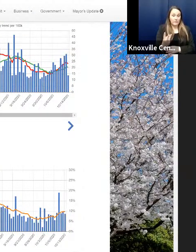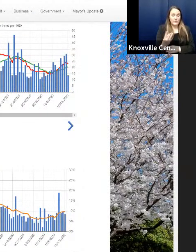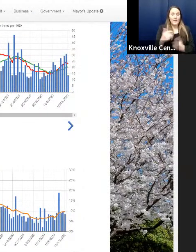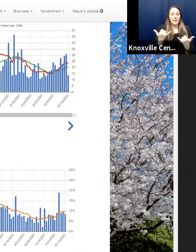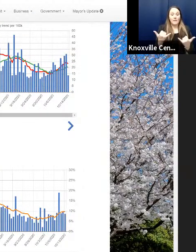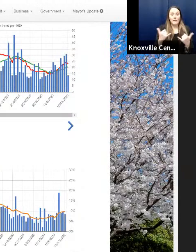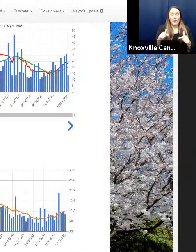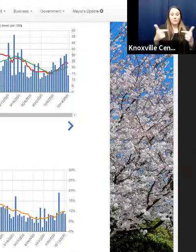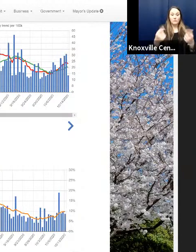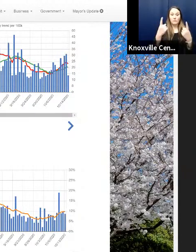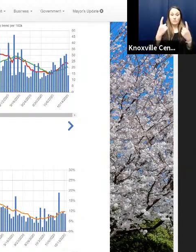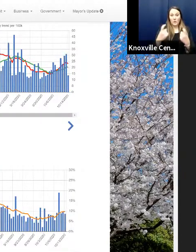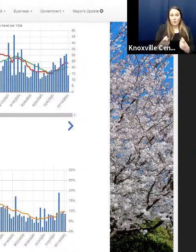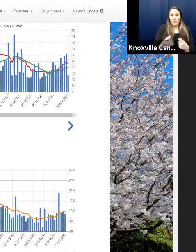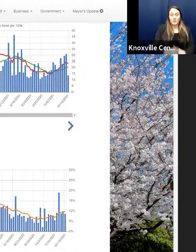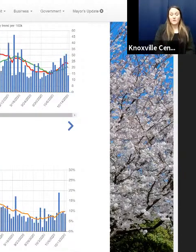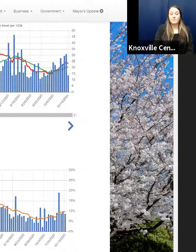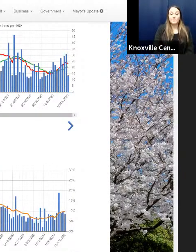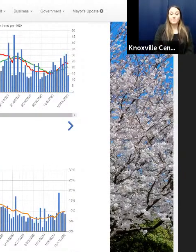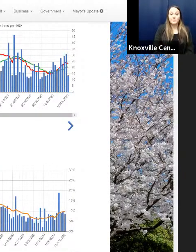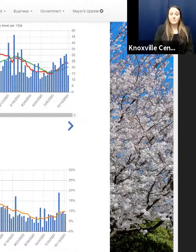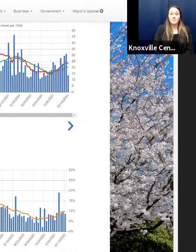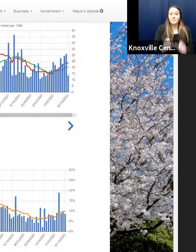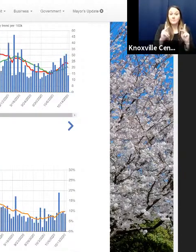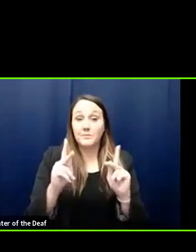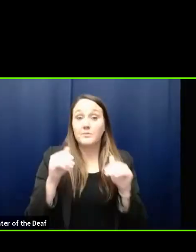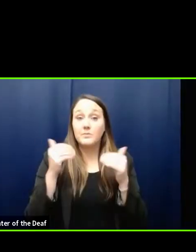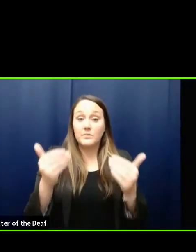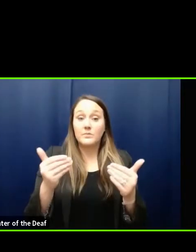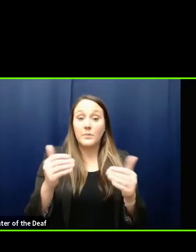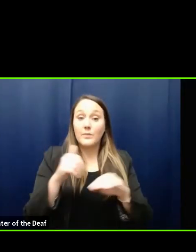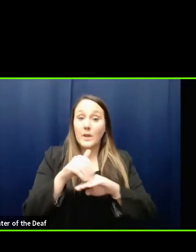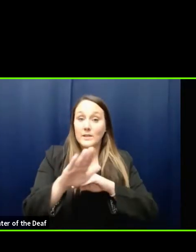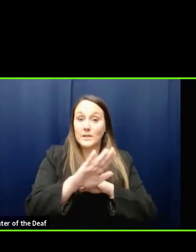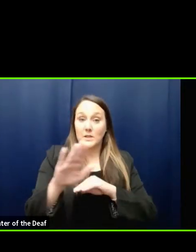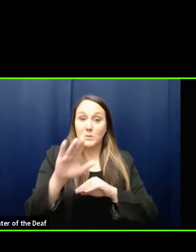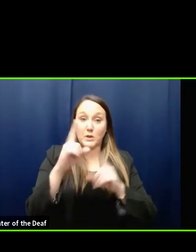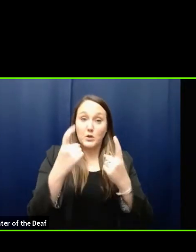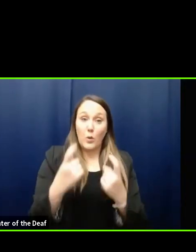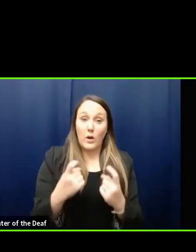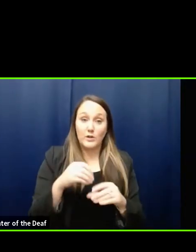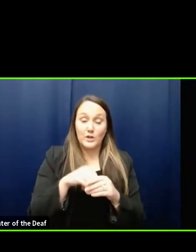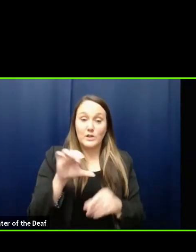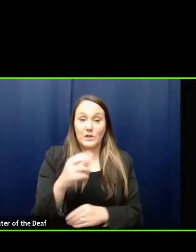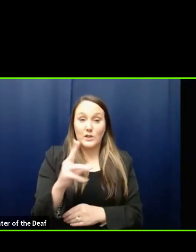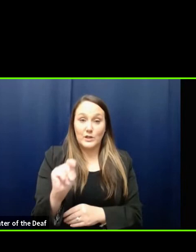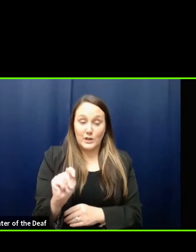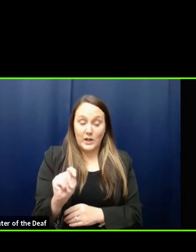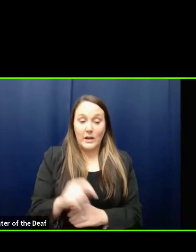questions. All right, go ahead and submit your questions into the chat feature.